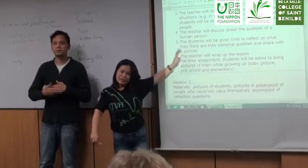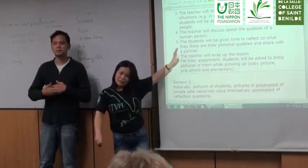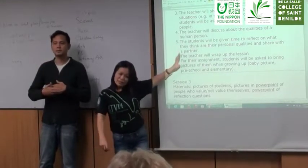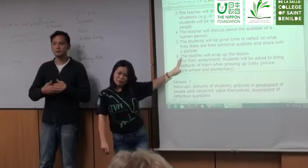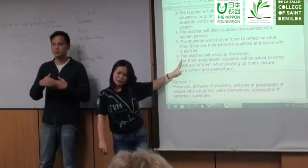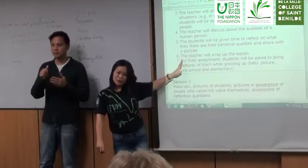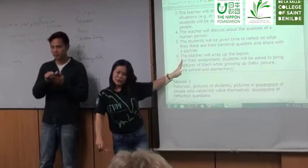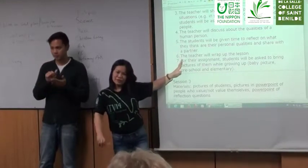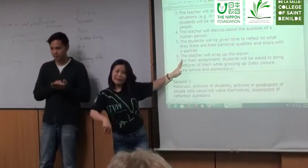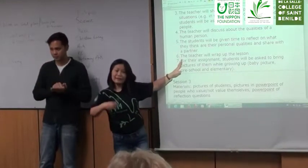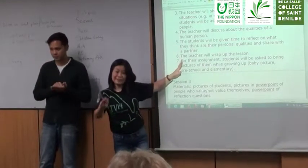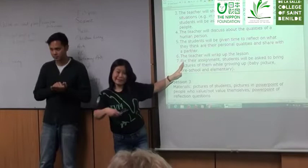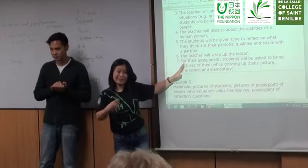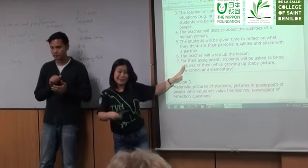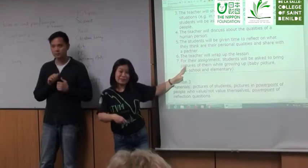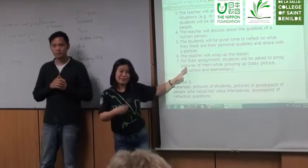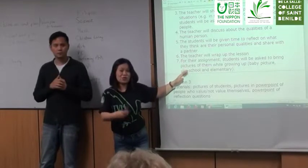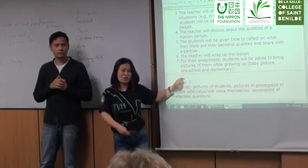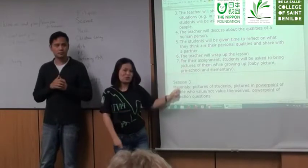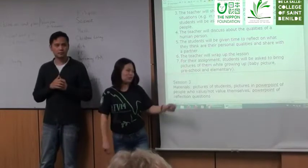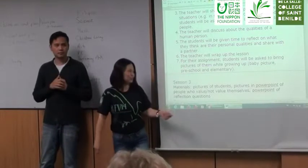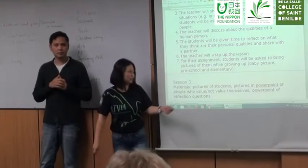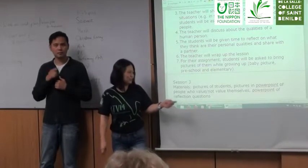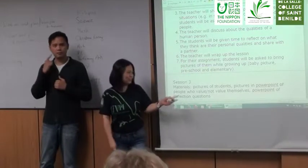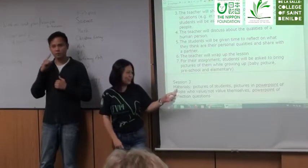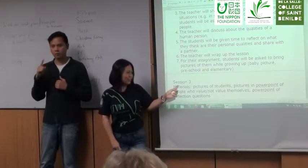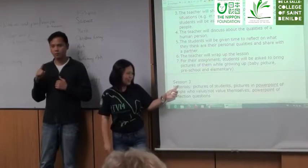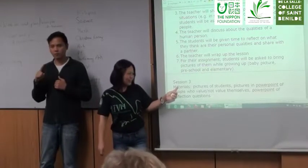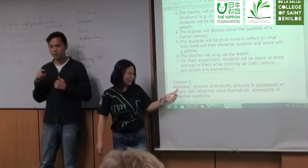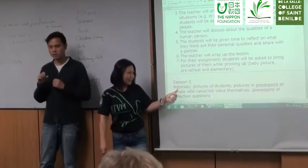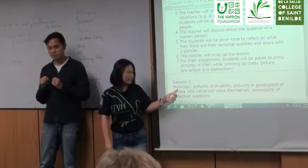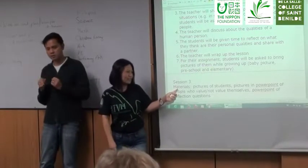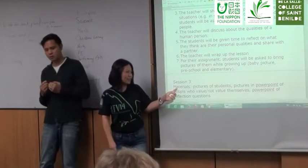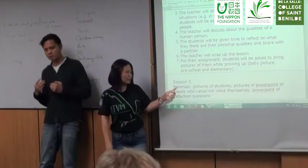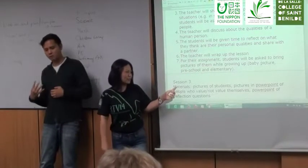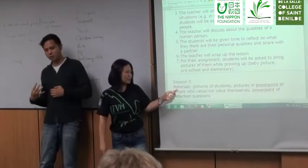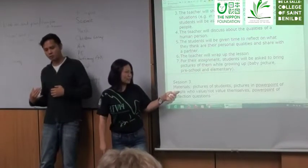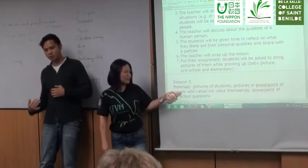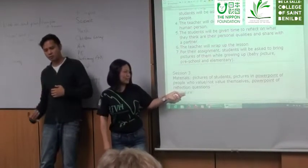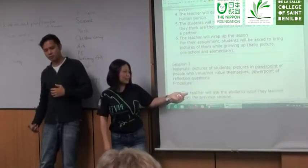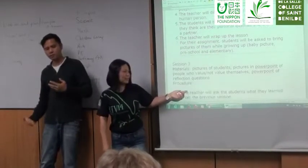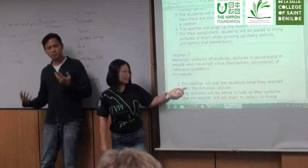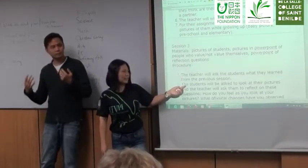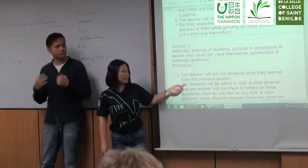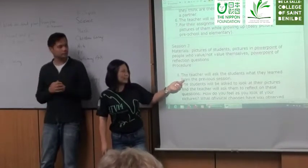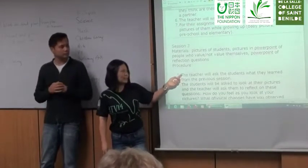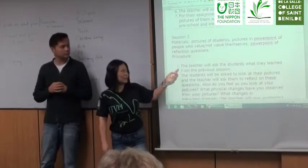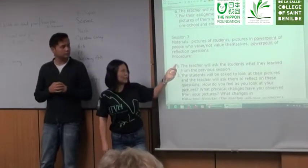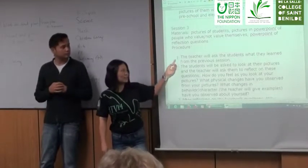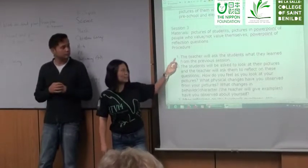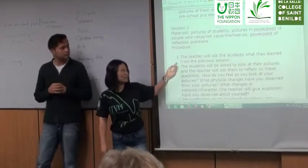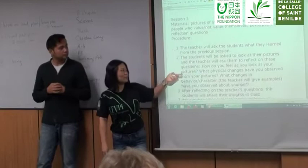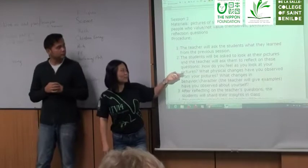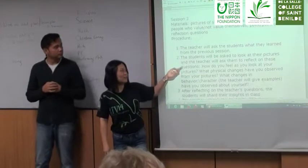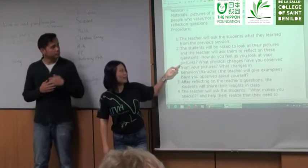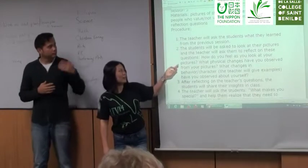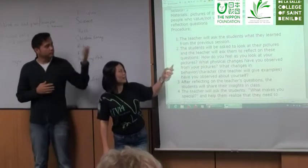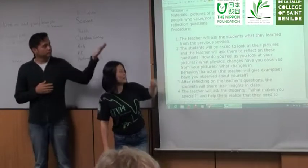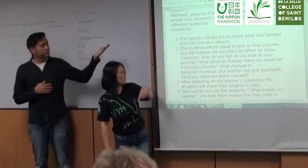pictures. That's for the next session. And then our session 3. So here's